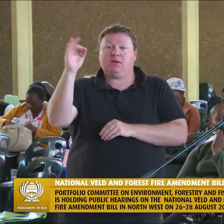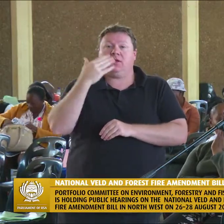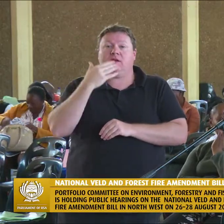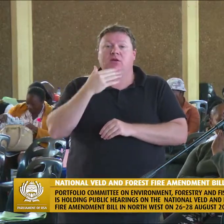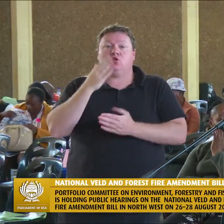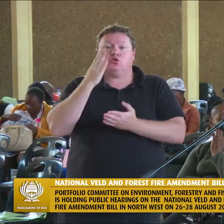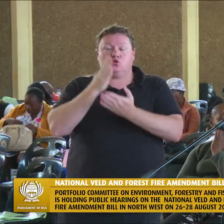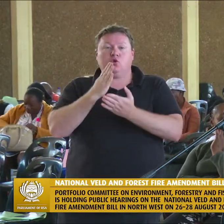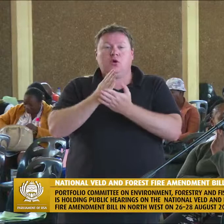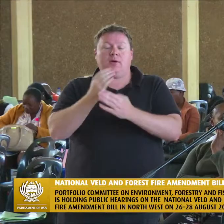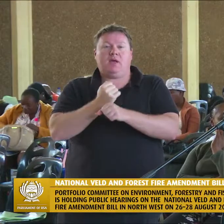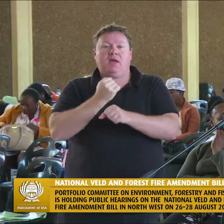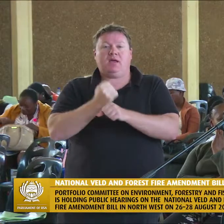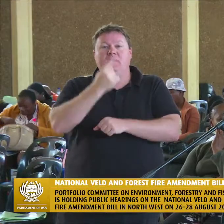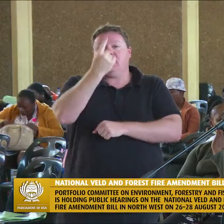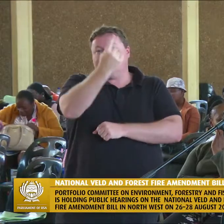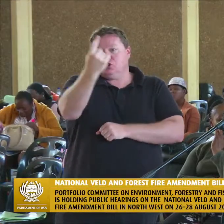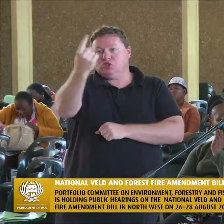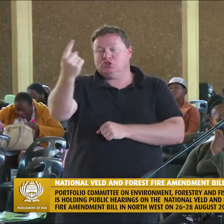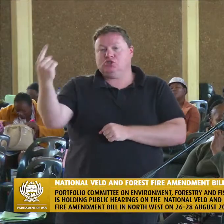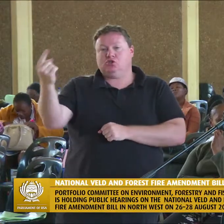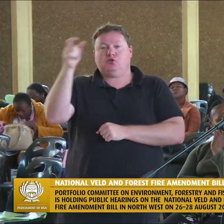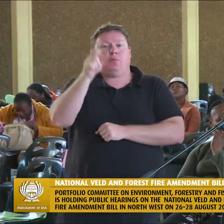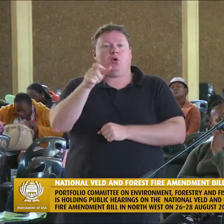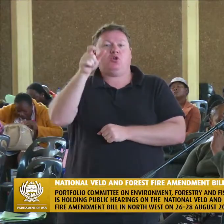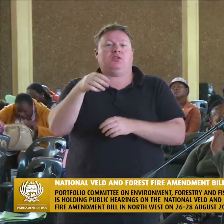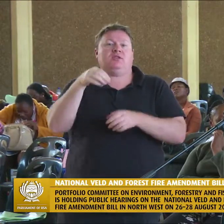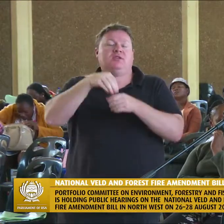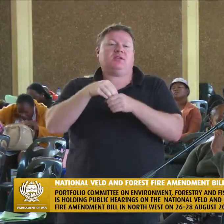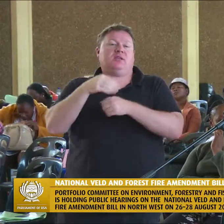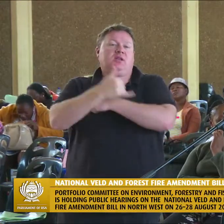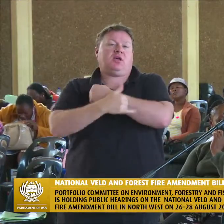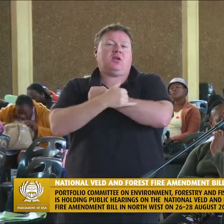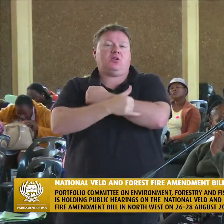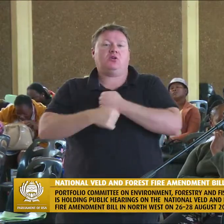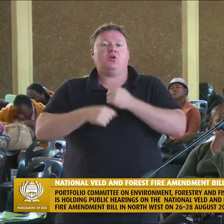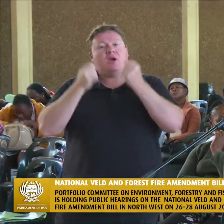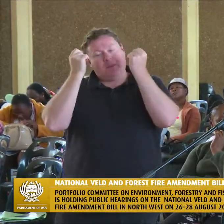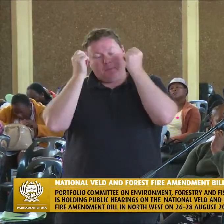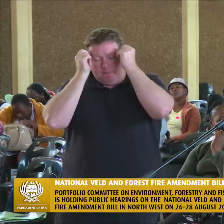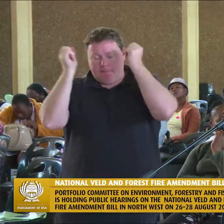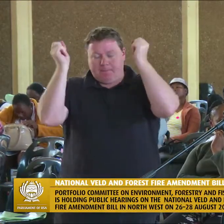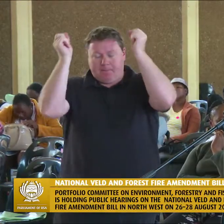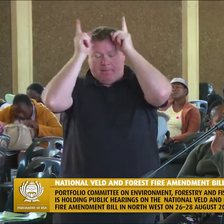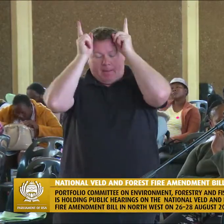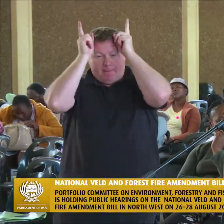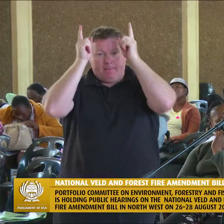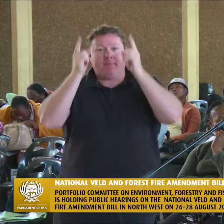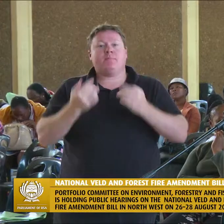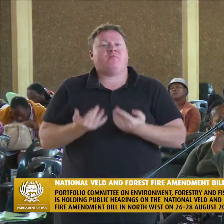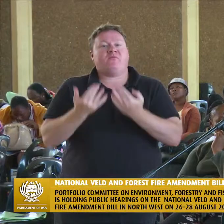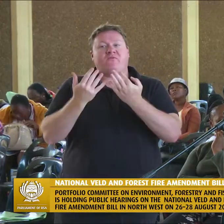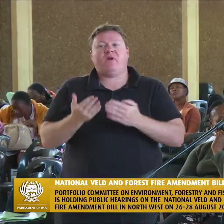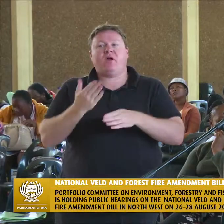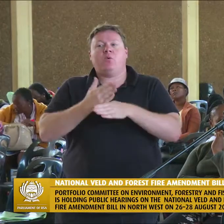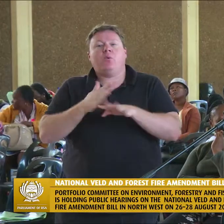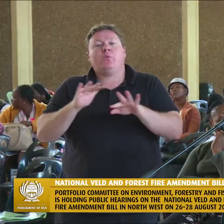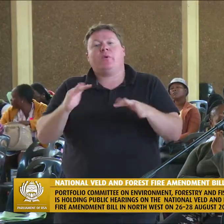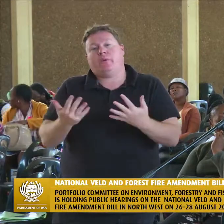every one of this country is informed about the fire issues